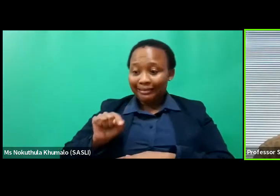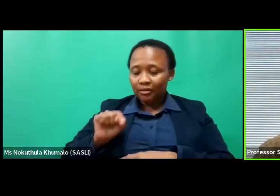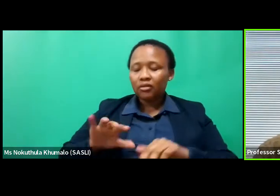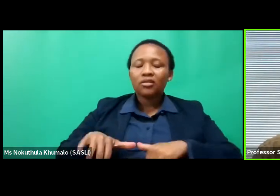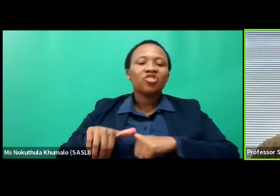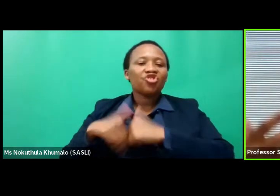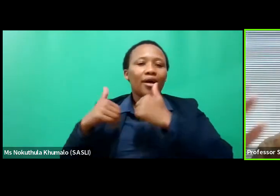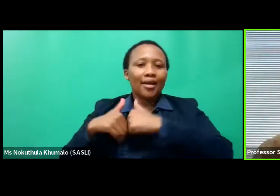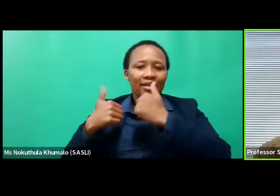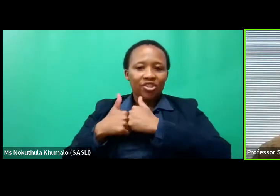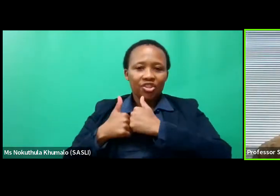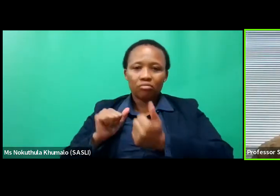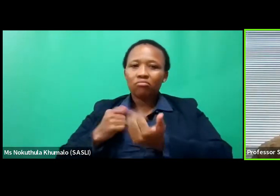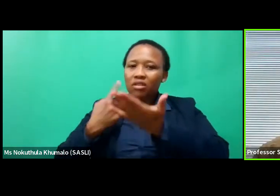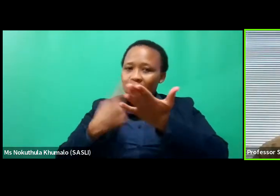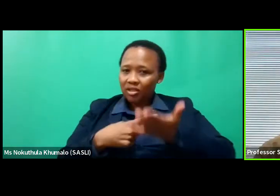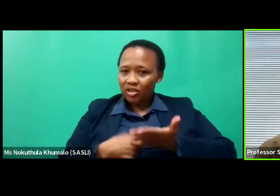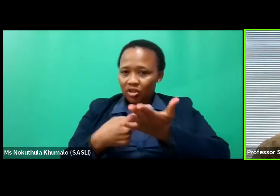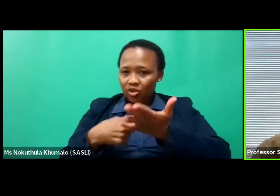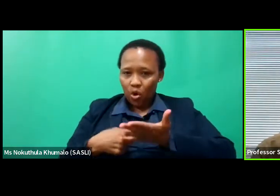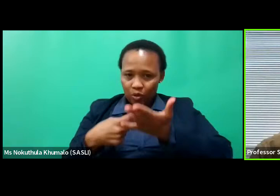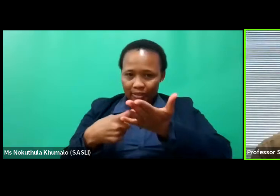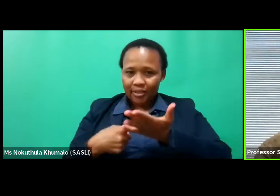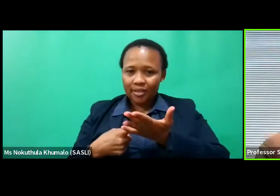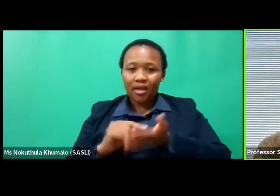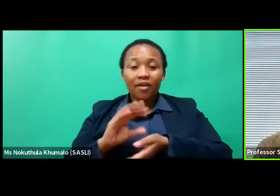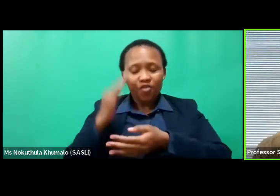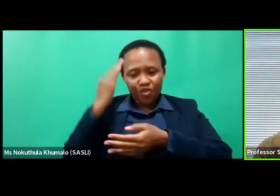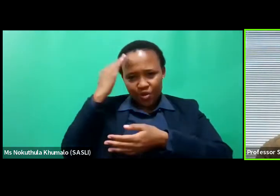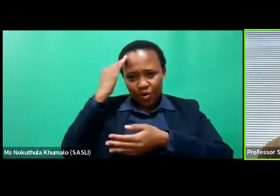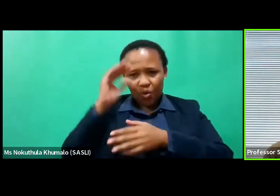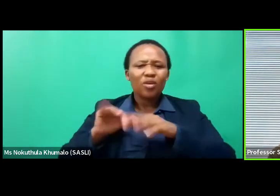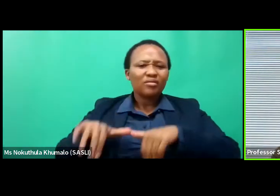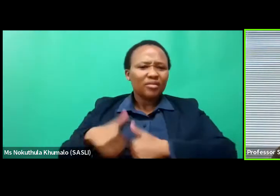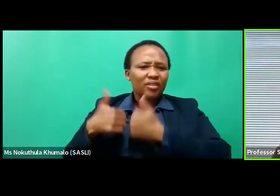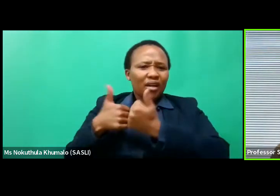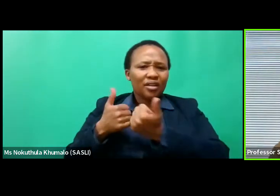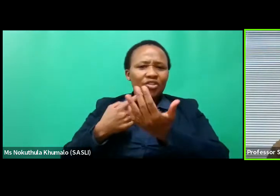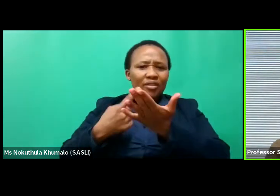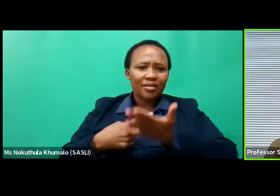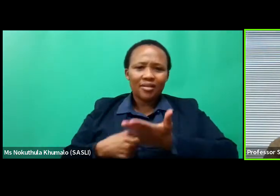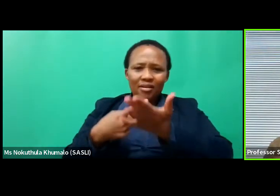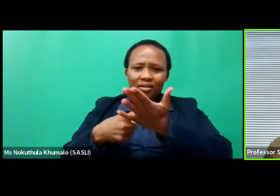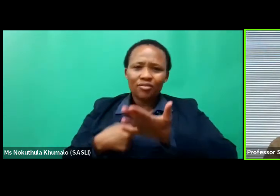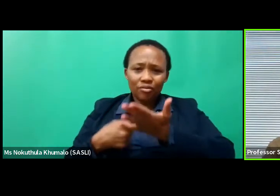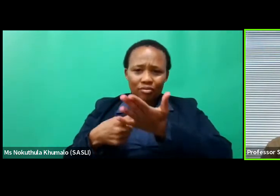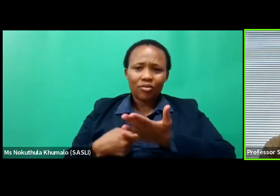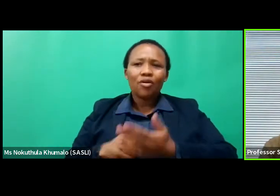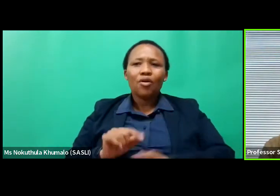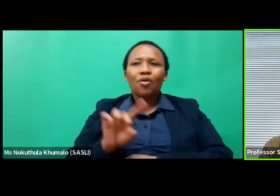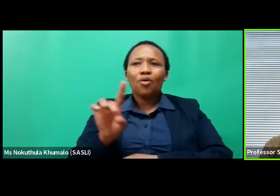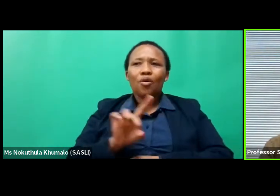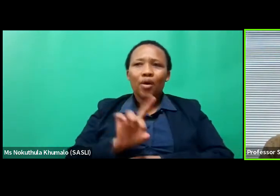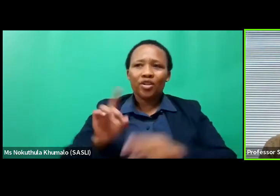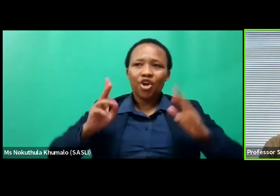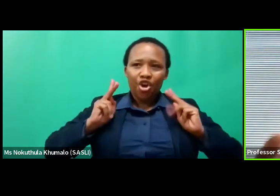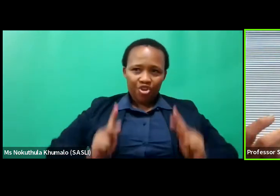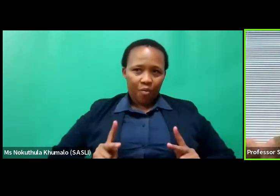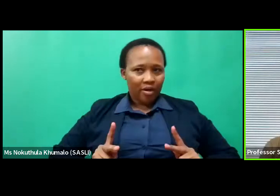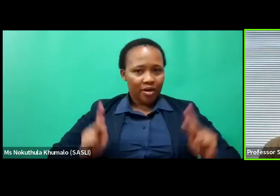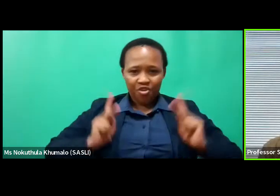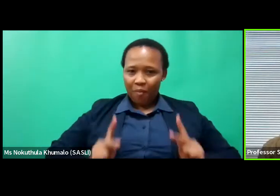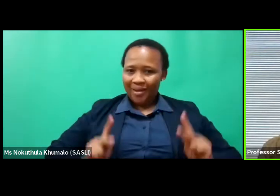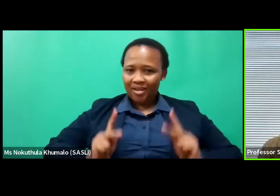discourse. So, you know, a charity discourse is this benevolent humanitarianism, and a lay discourse is